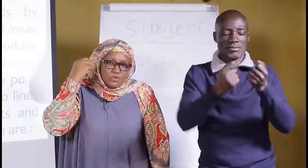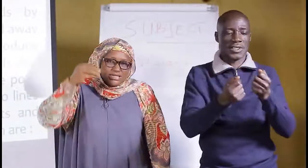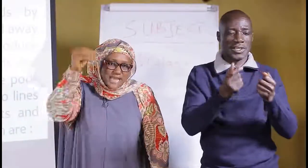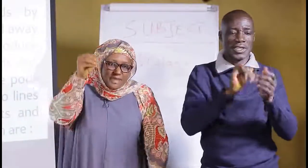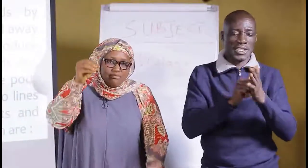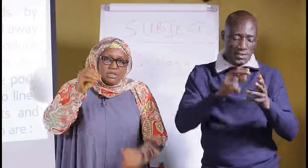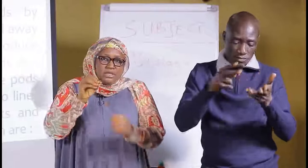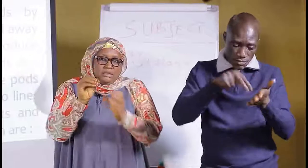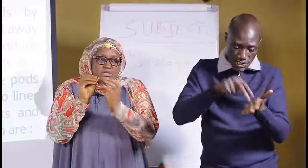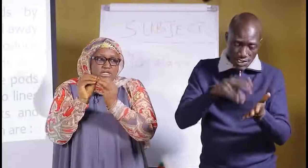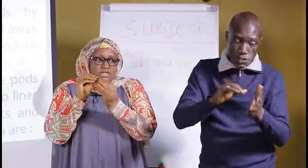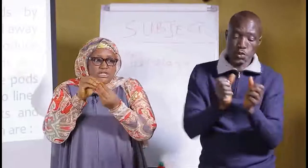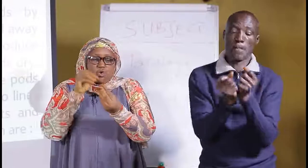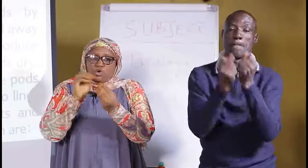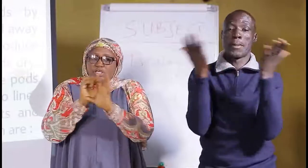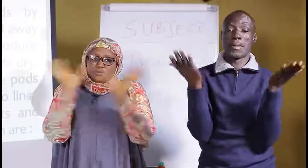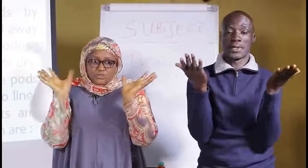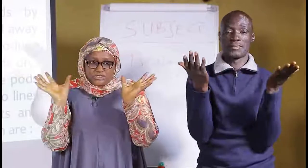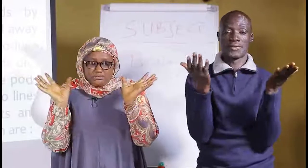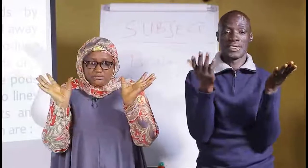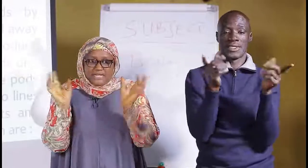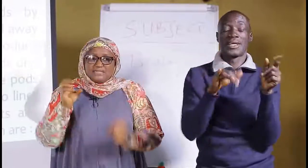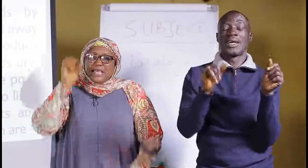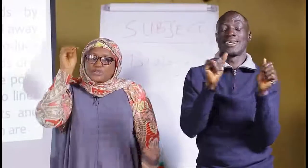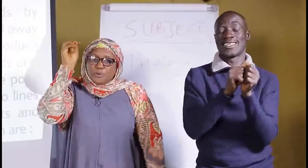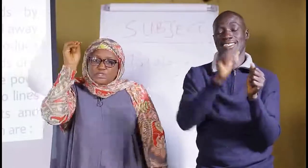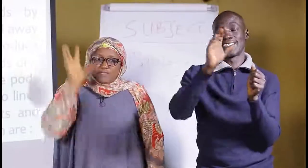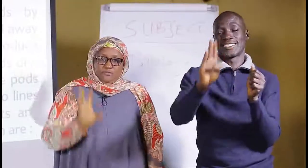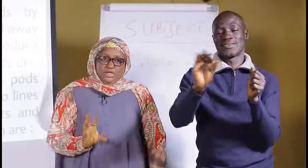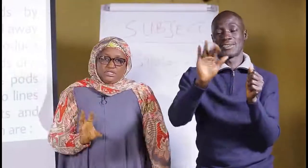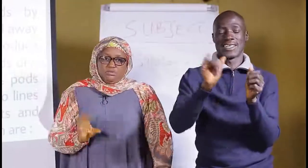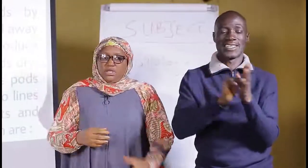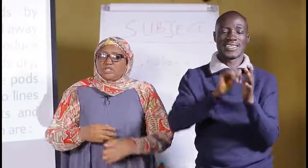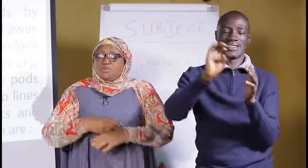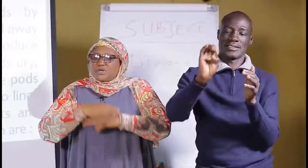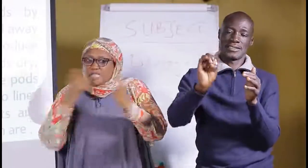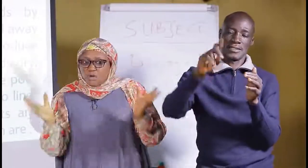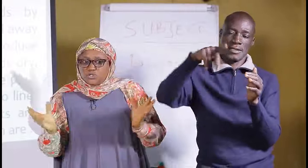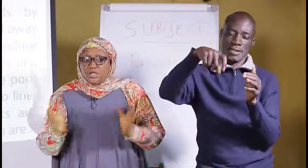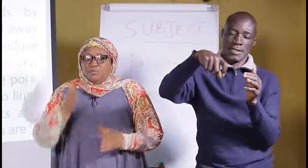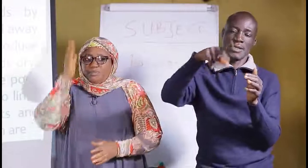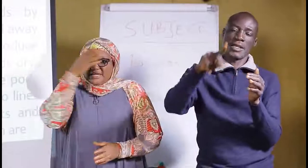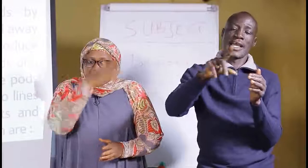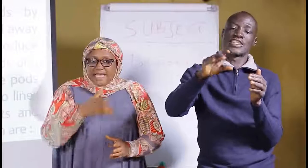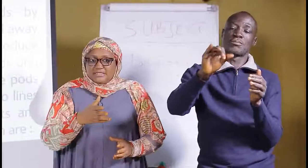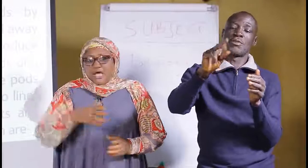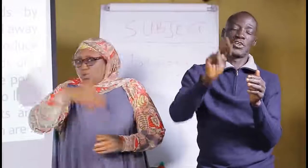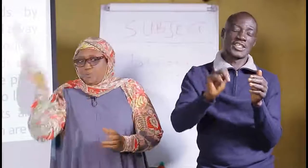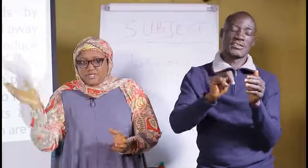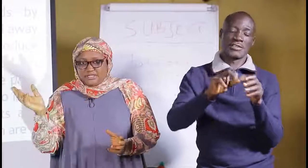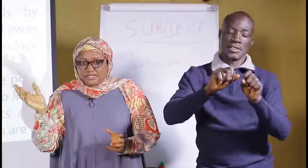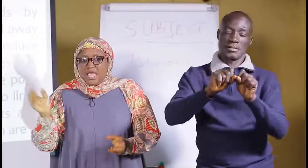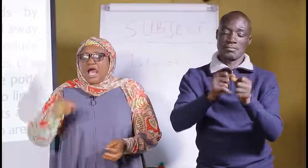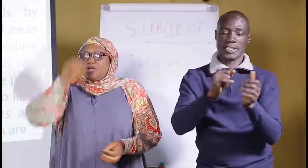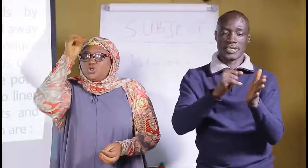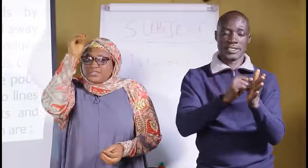the sound, the time the okra is bursting. That is explosive mechanism. It bursts out, break the lines, and open